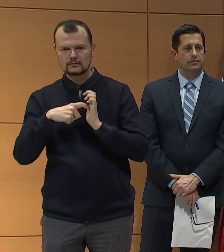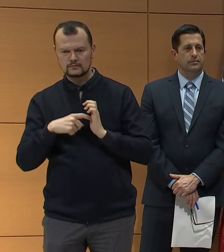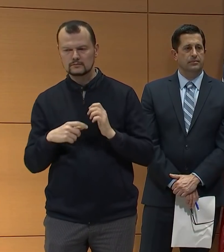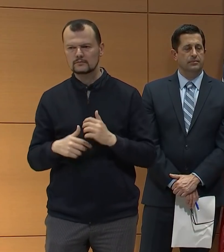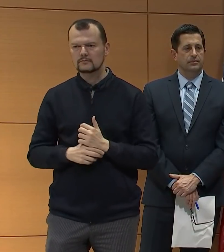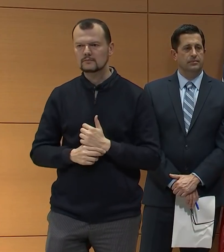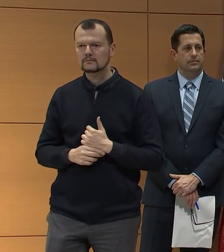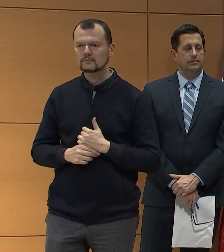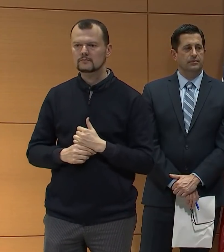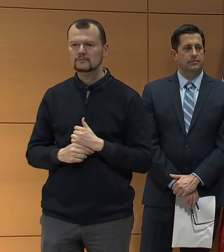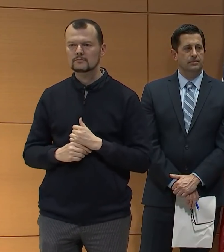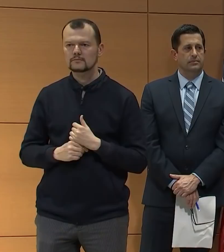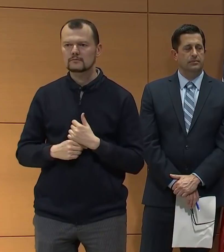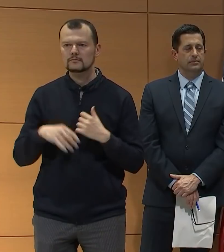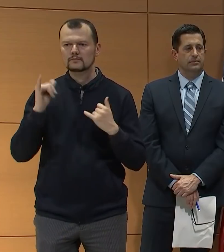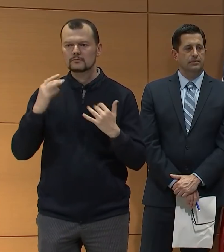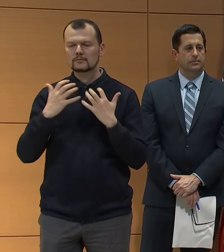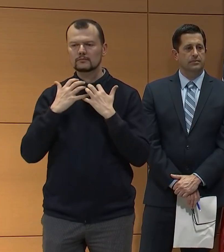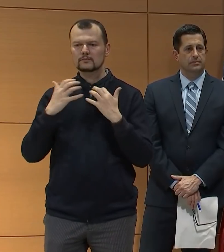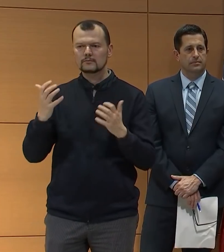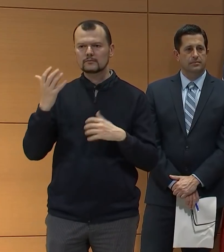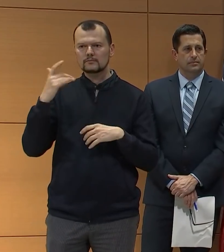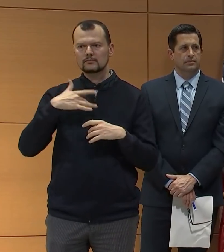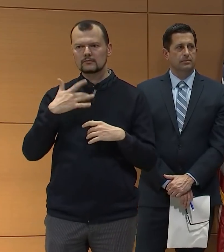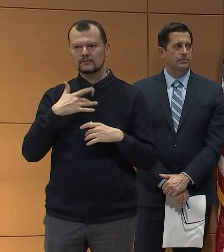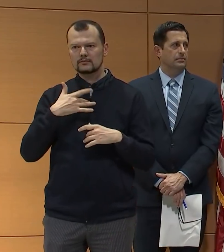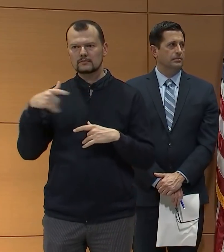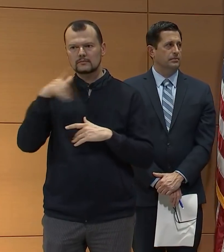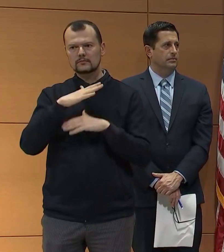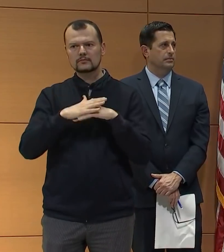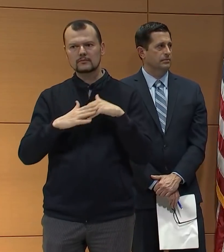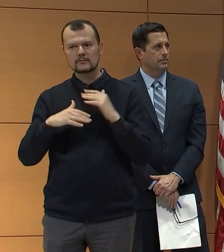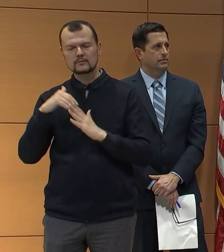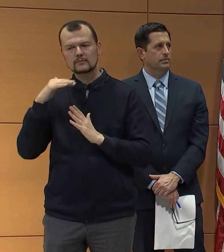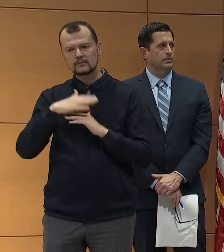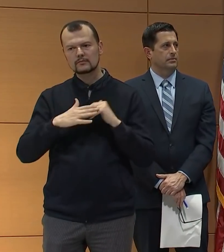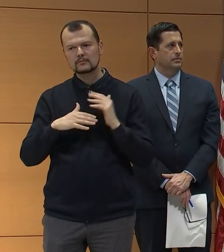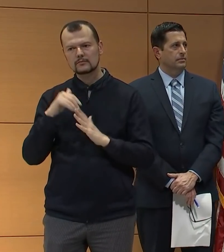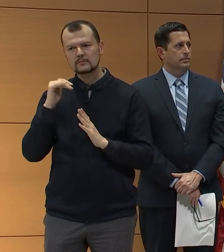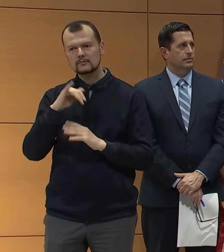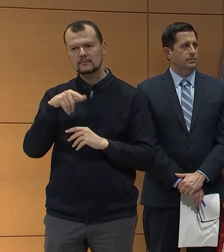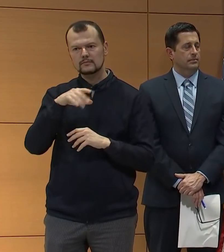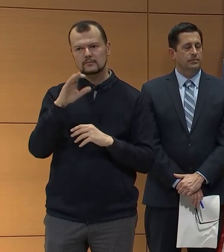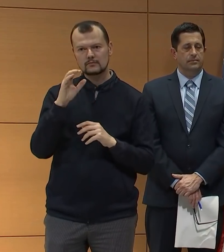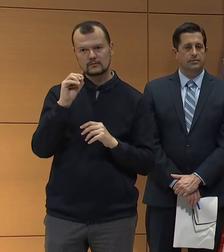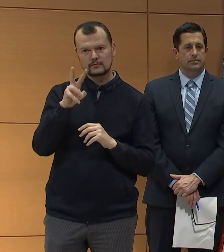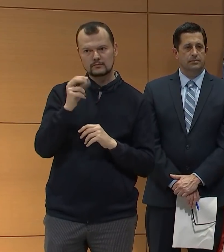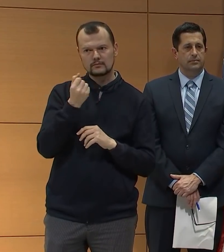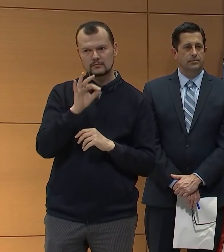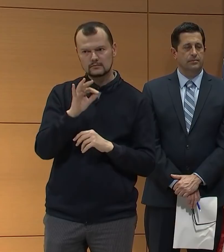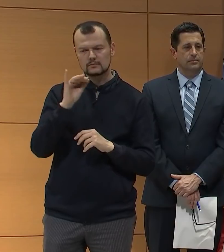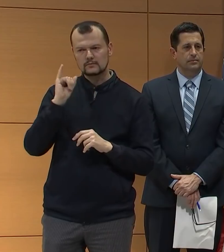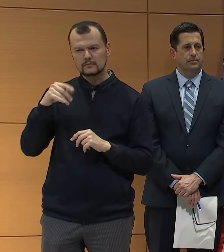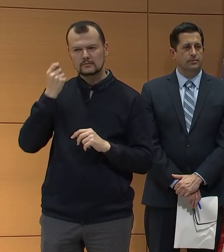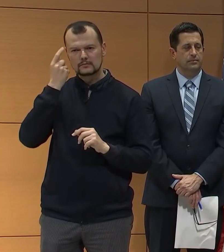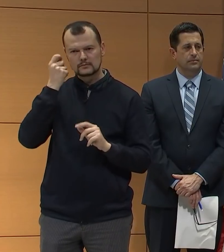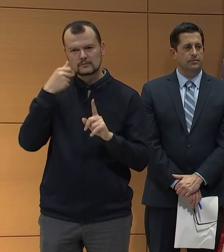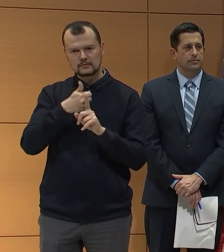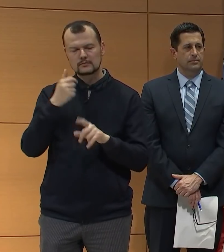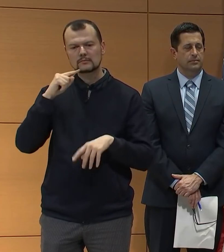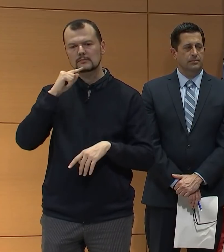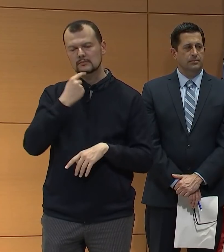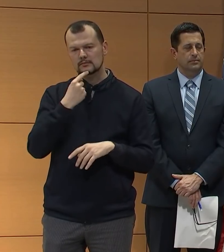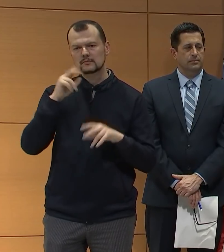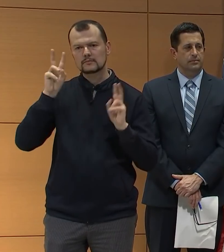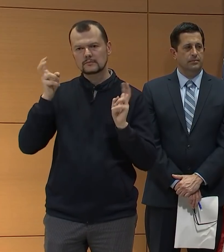viewing audience feels comfortable about COVID-19. It is an issue of serious concern. What we need to think